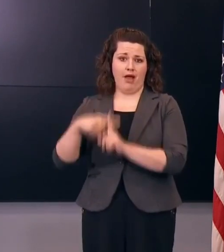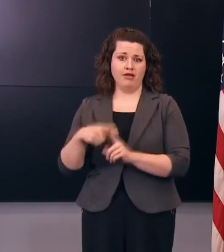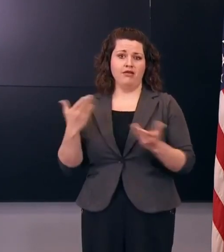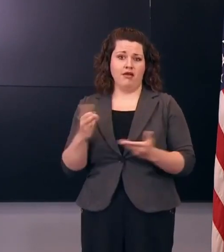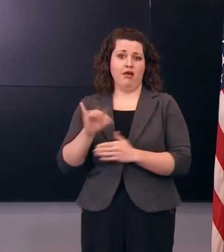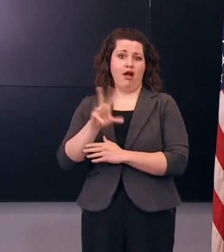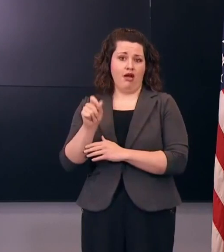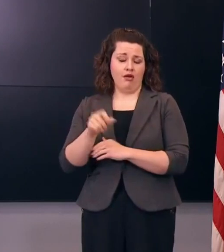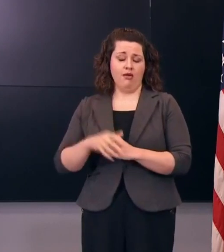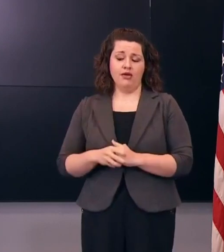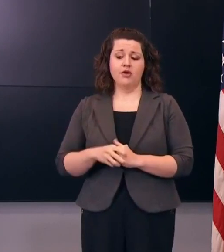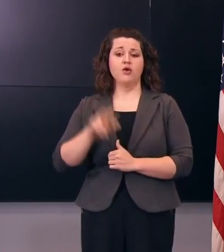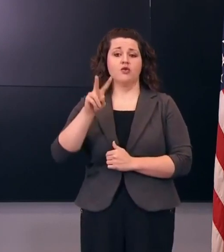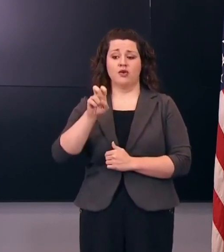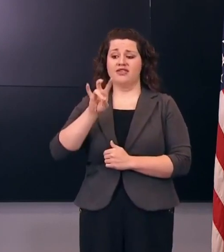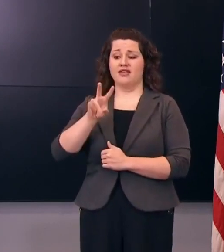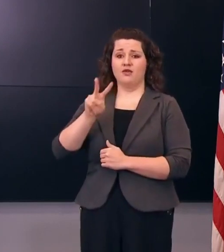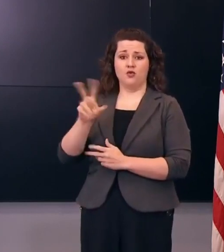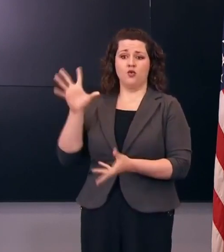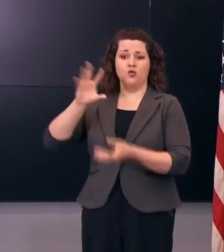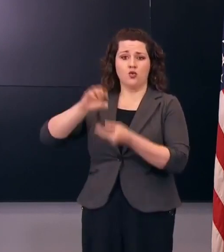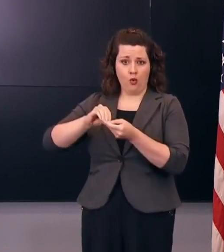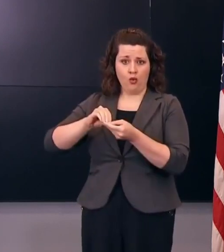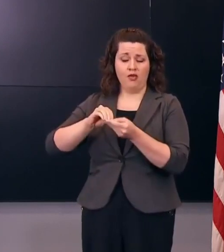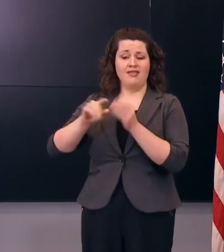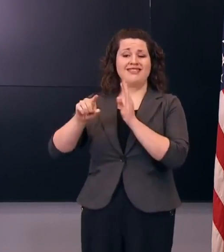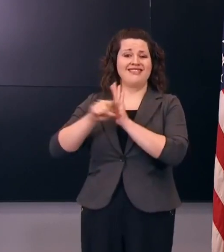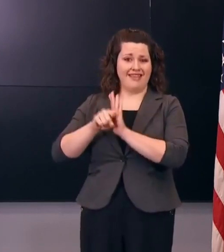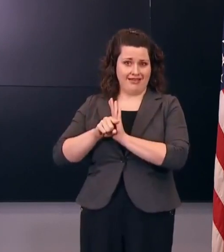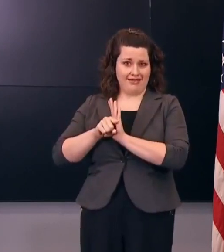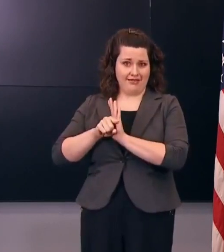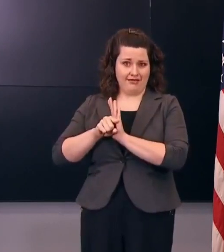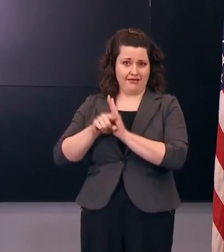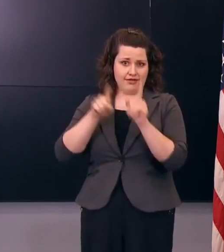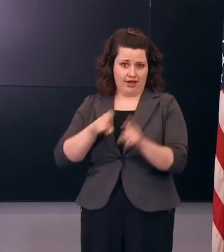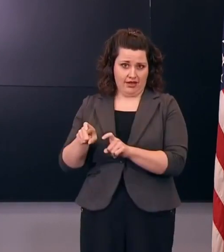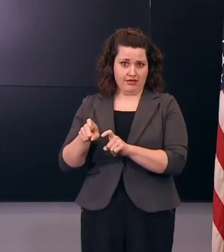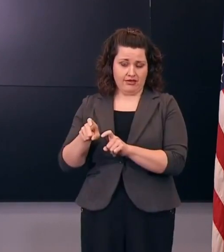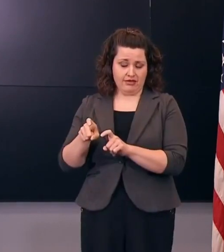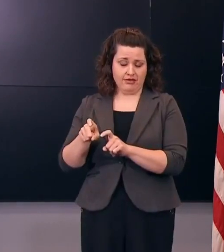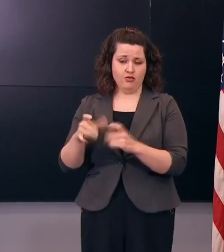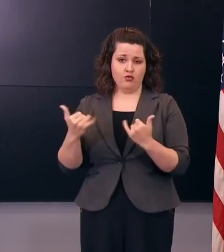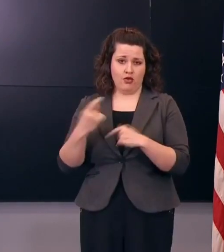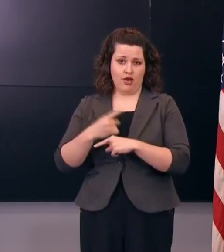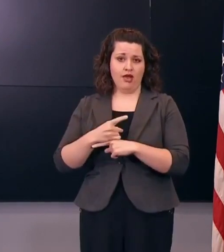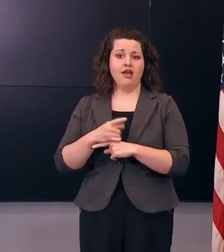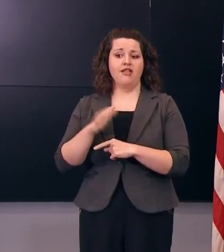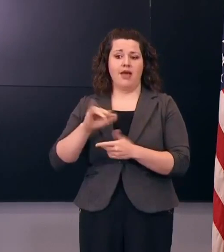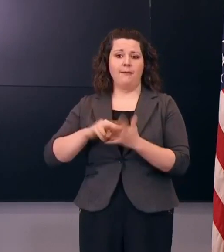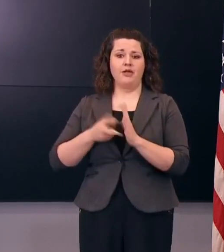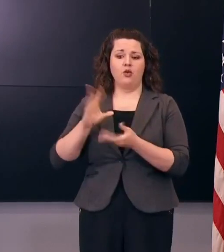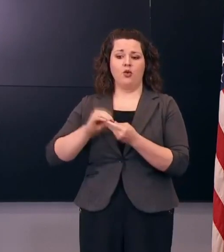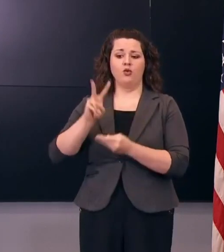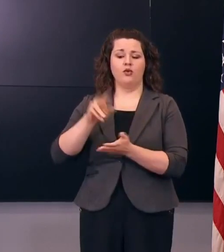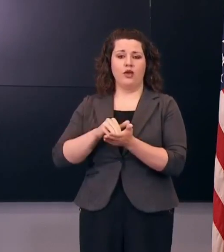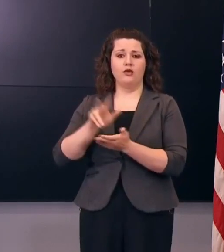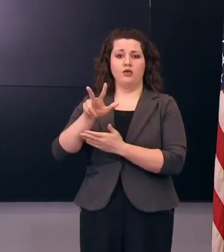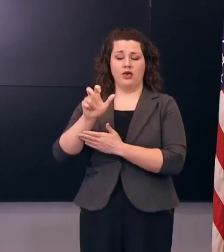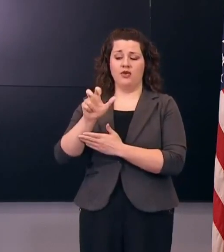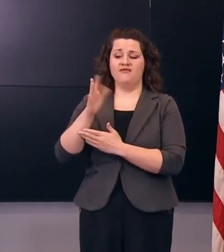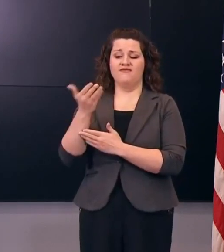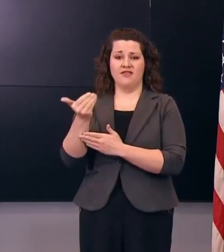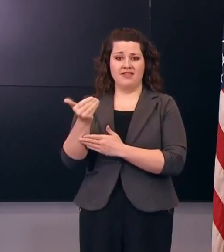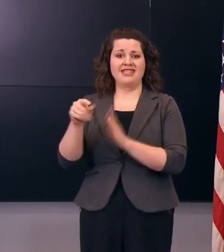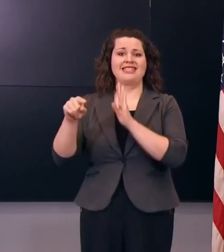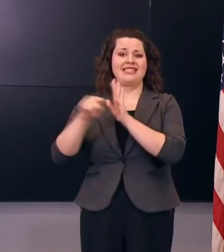Iowa. 272 total negative tests were negative today for a total of